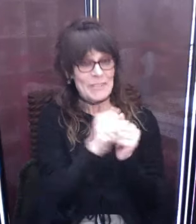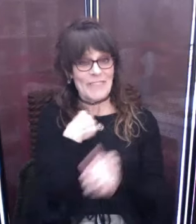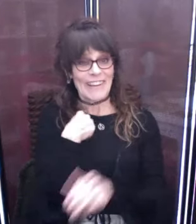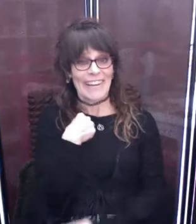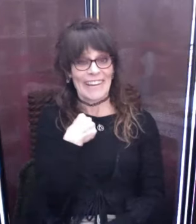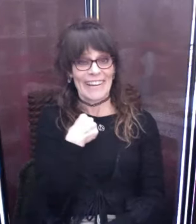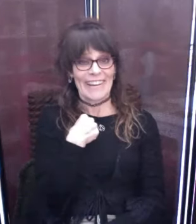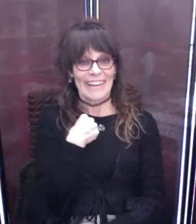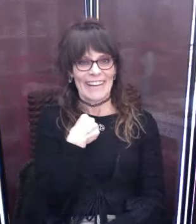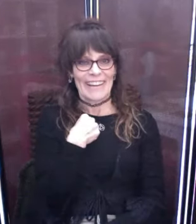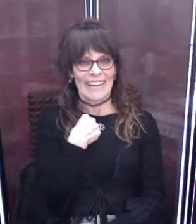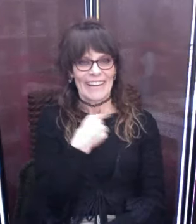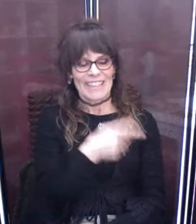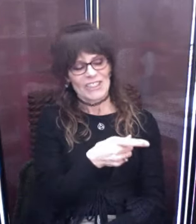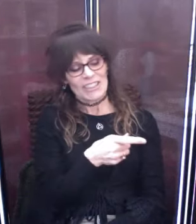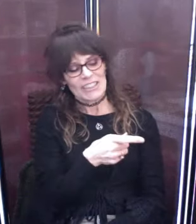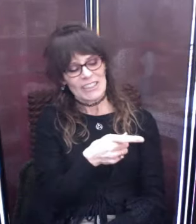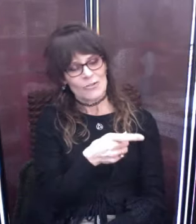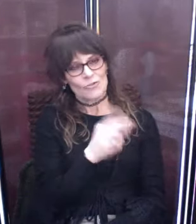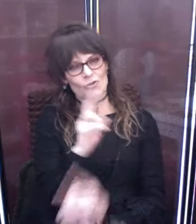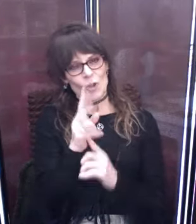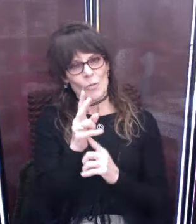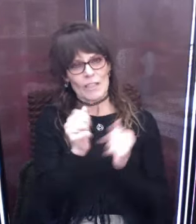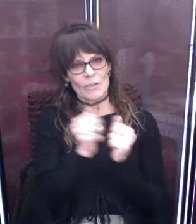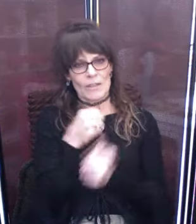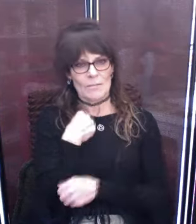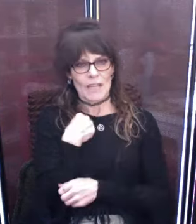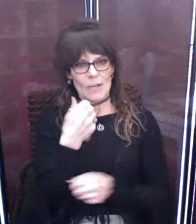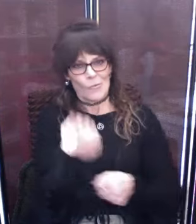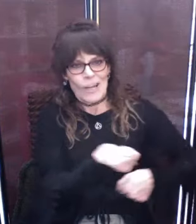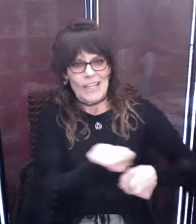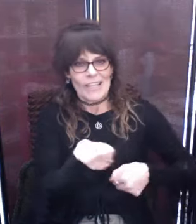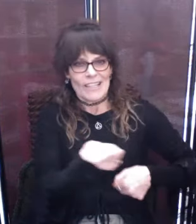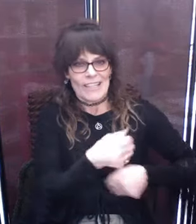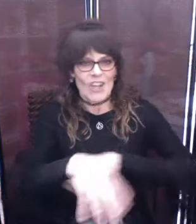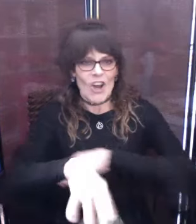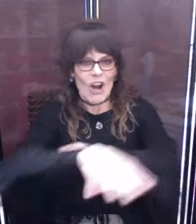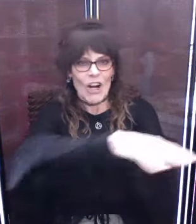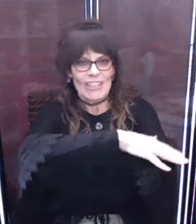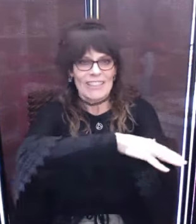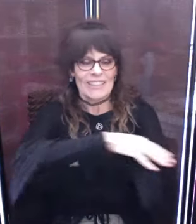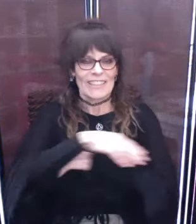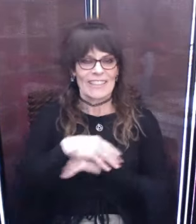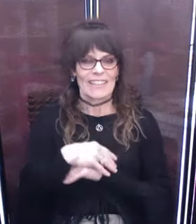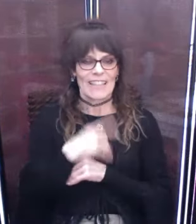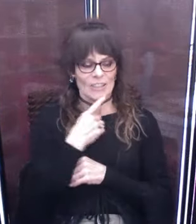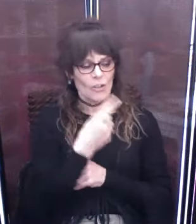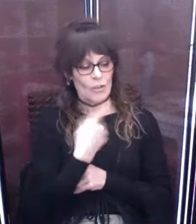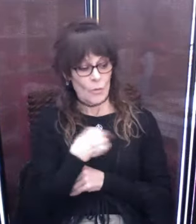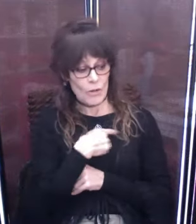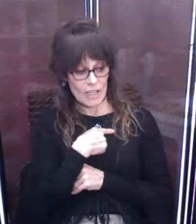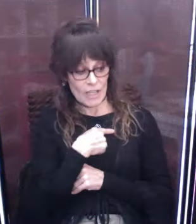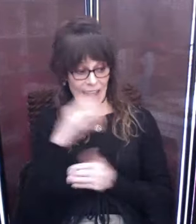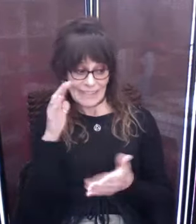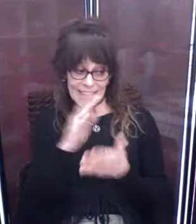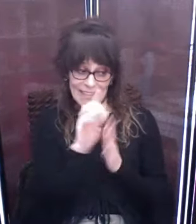spent about 2 minutes with me raking our yard. I had told her we're going to spend at least a half an hour out there working. She